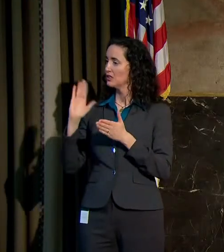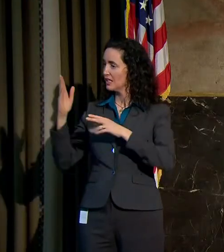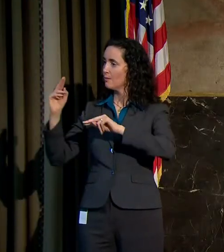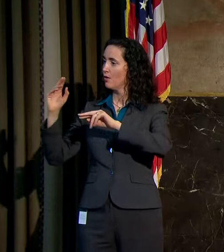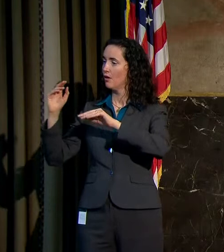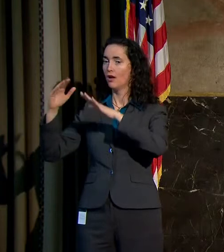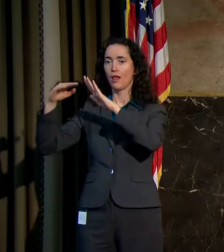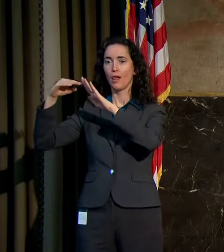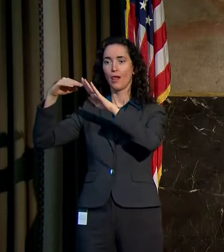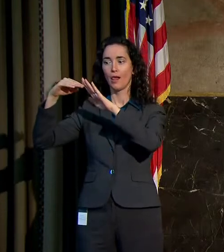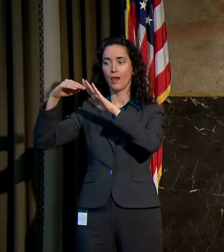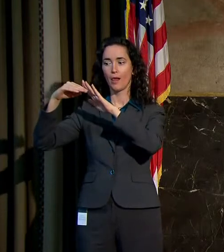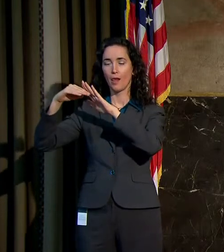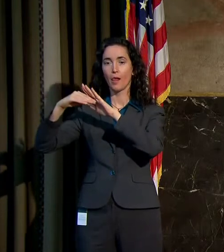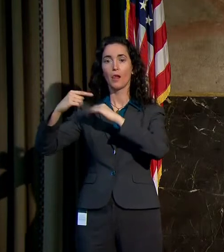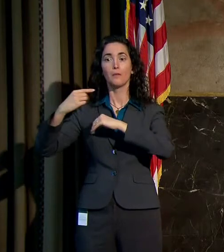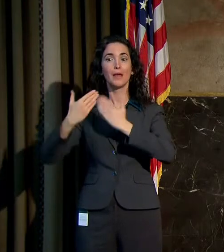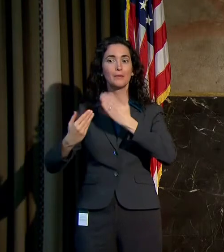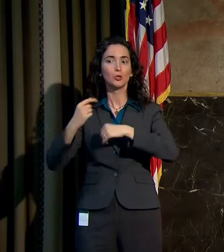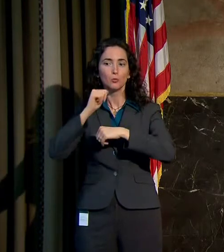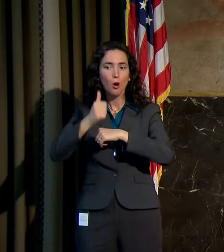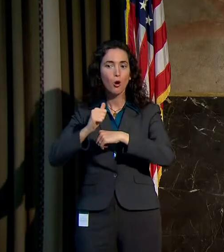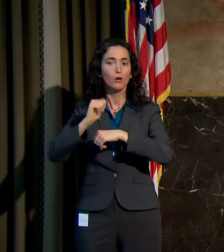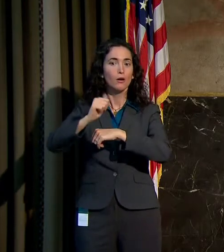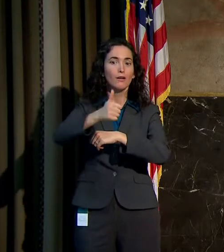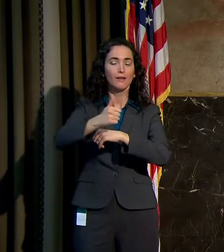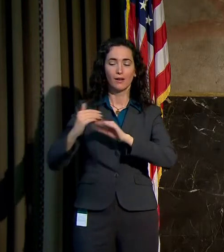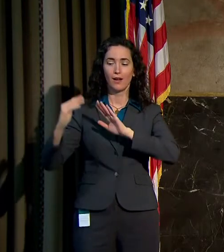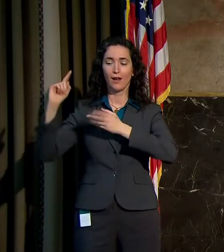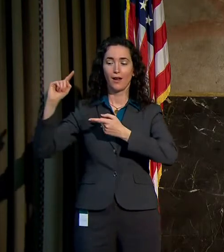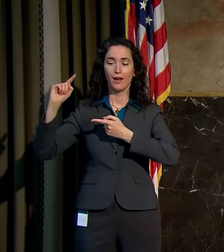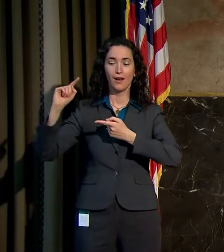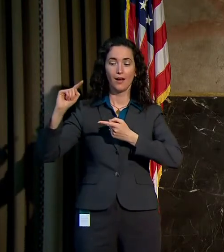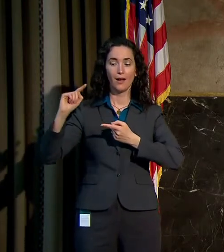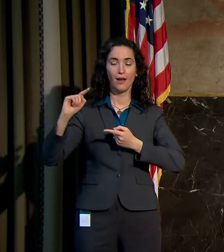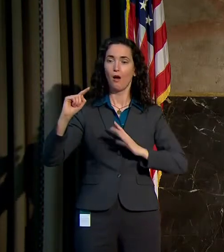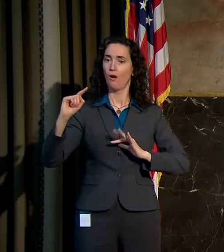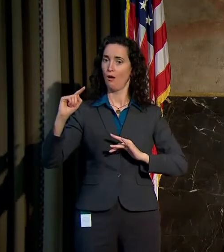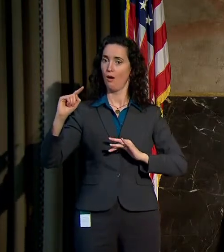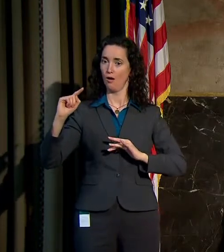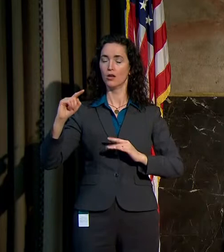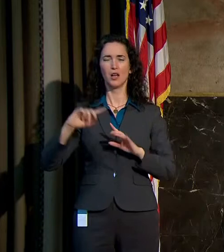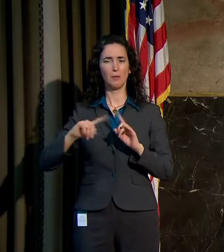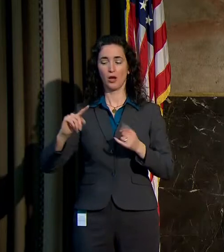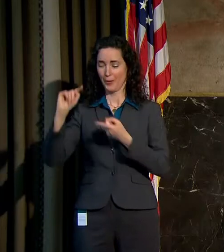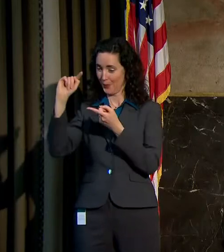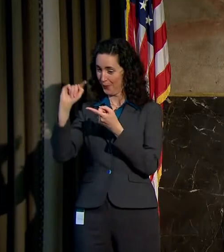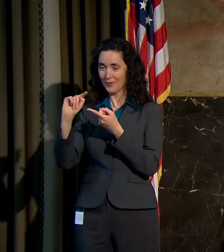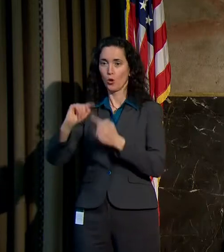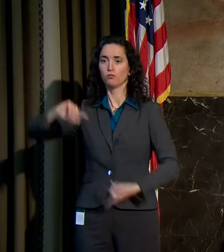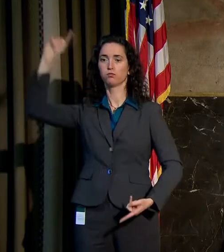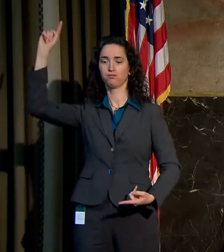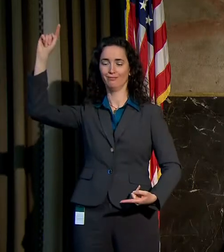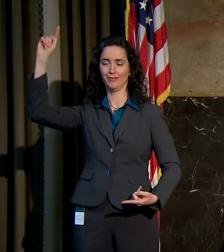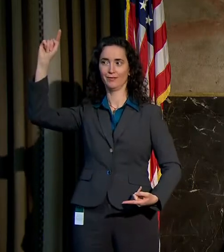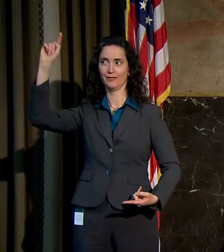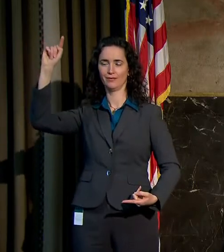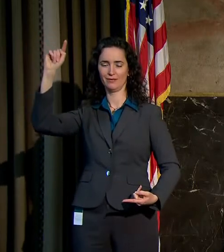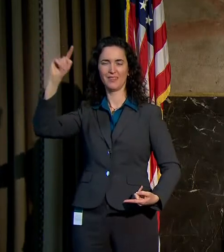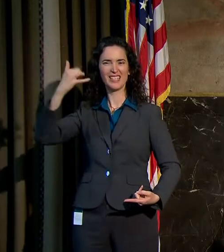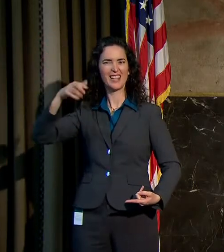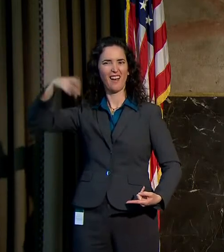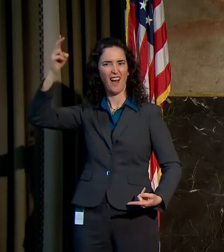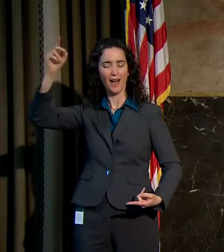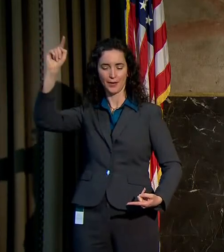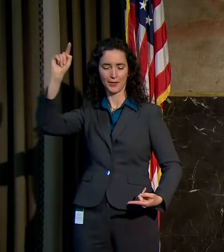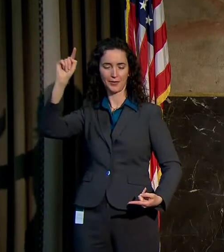right direction in the coming days or week, it's still worth remembering that that's still, as an absolute level, very, very